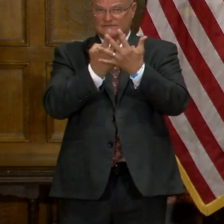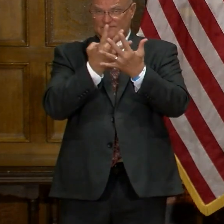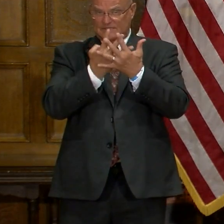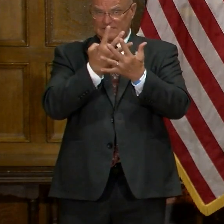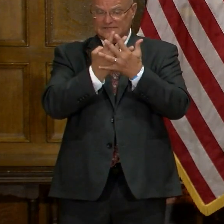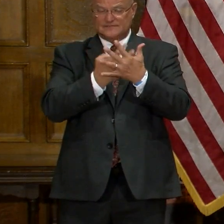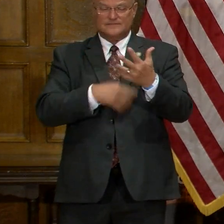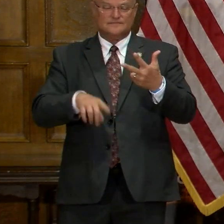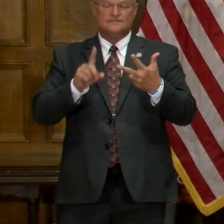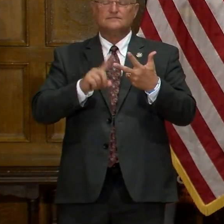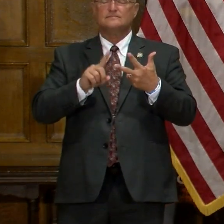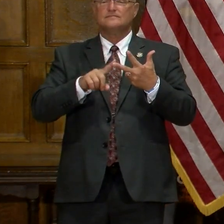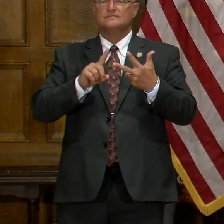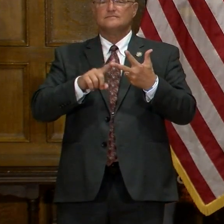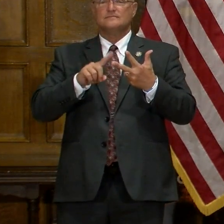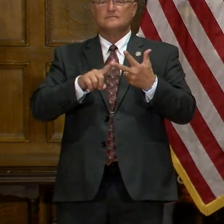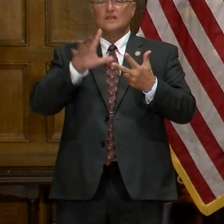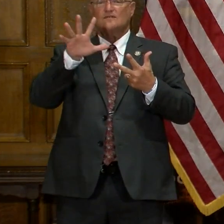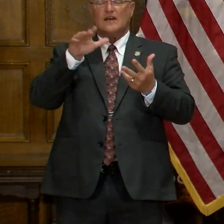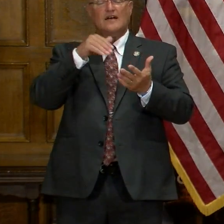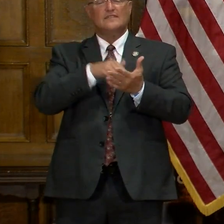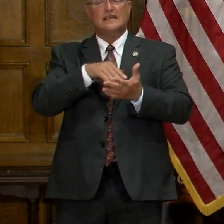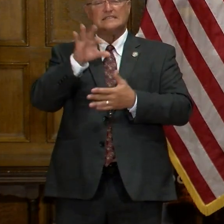correctional facilities, and